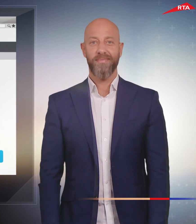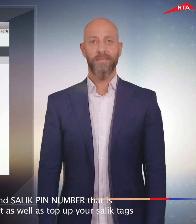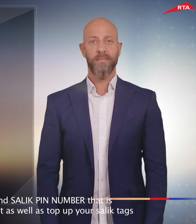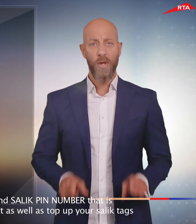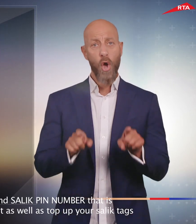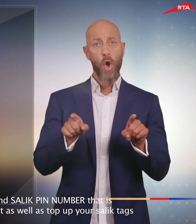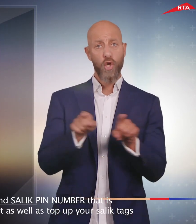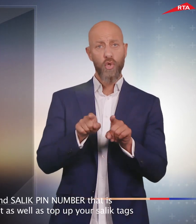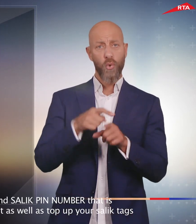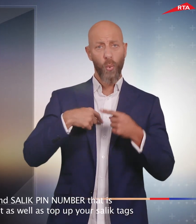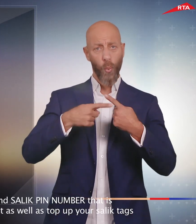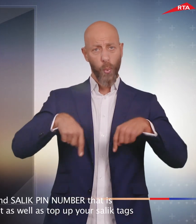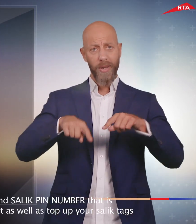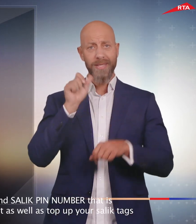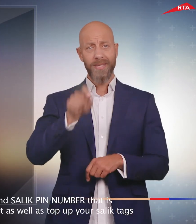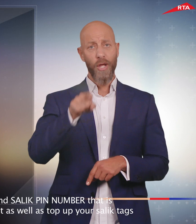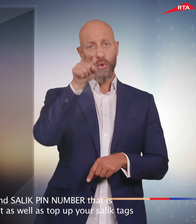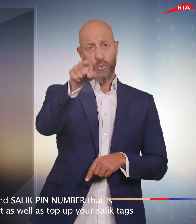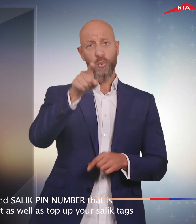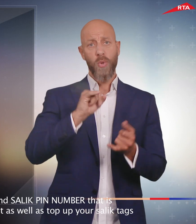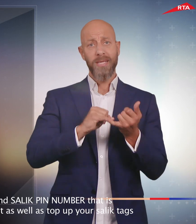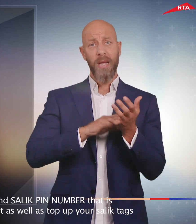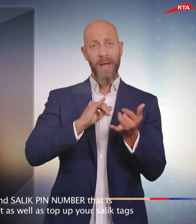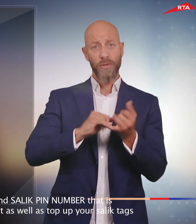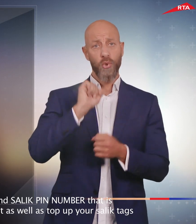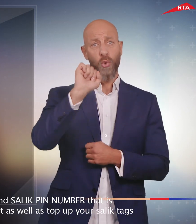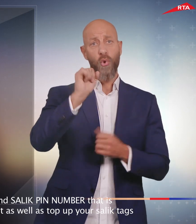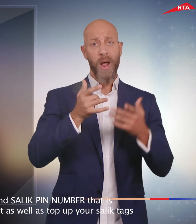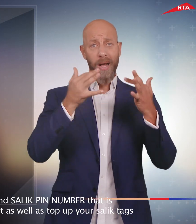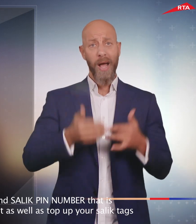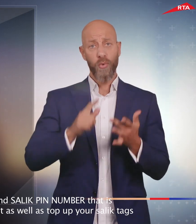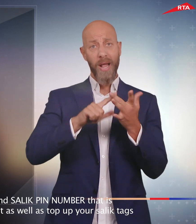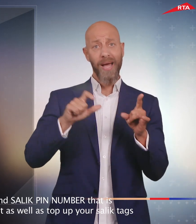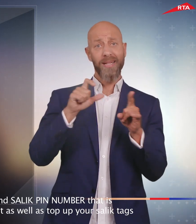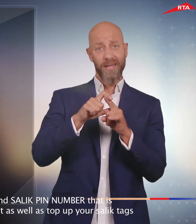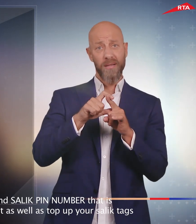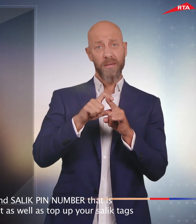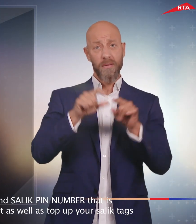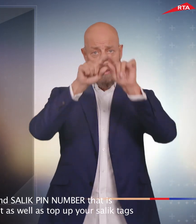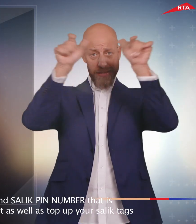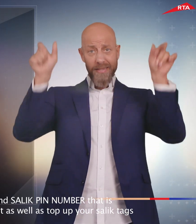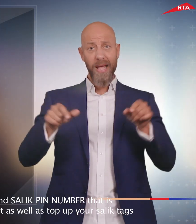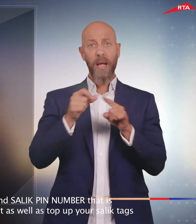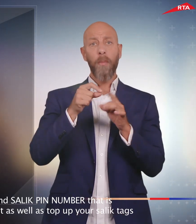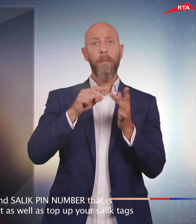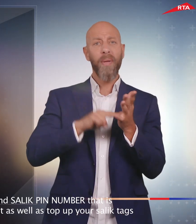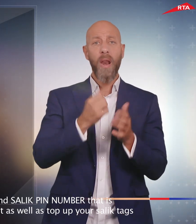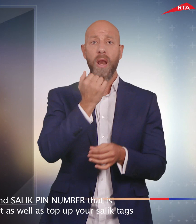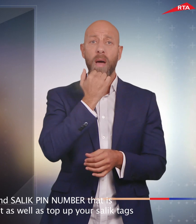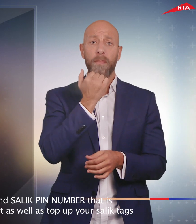We will also SMS your account ID and Salik PIN number that is used to log in to your new Salik account, as well as